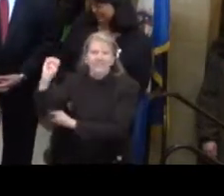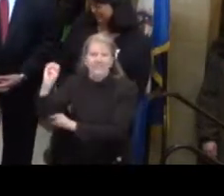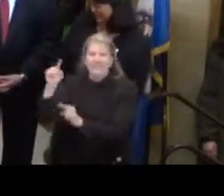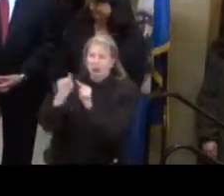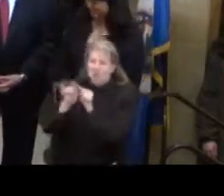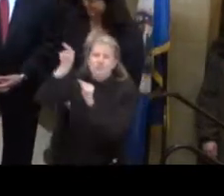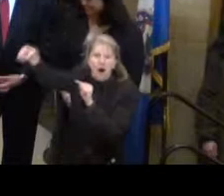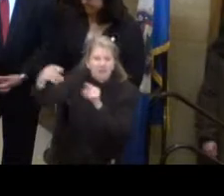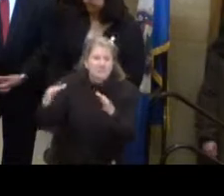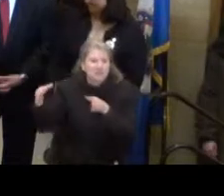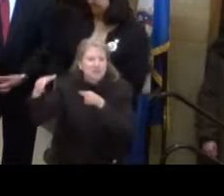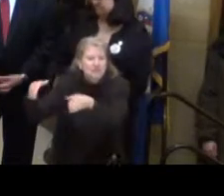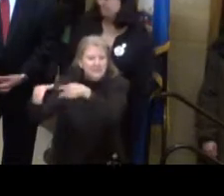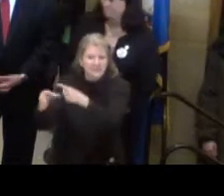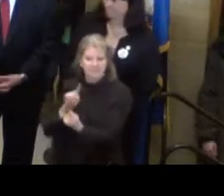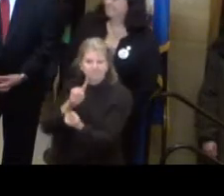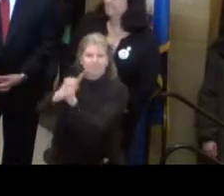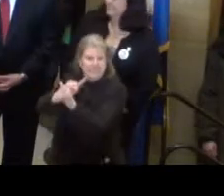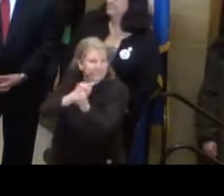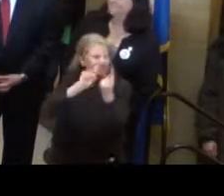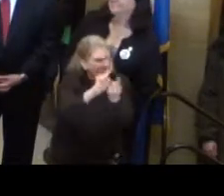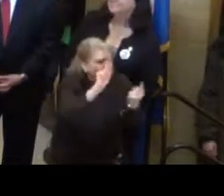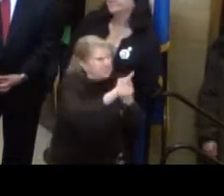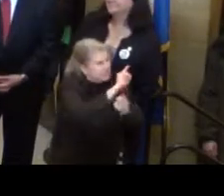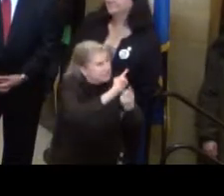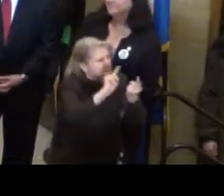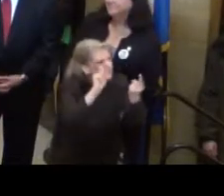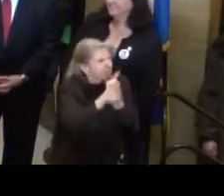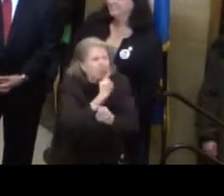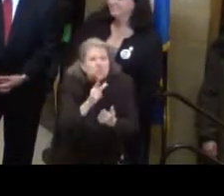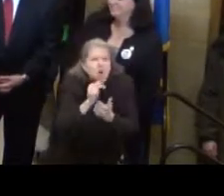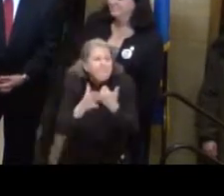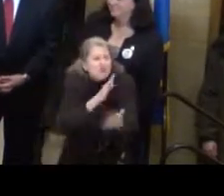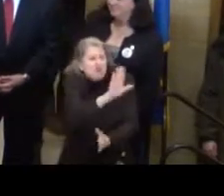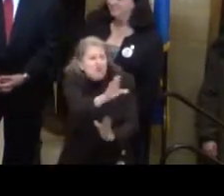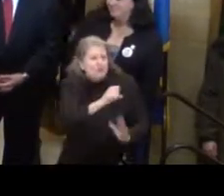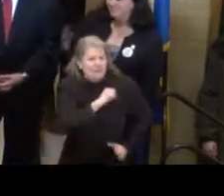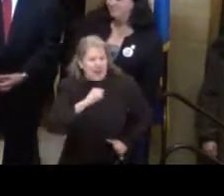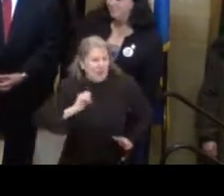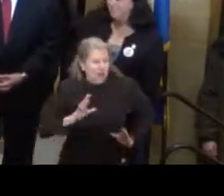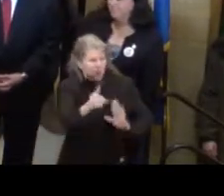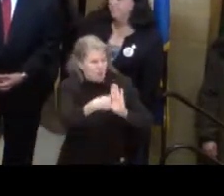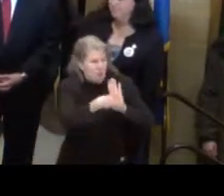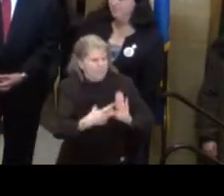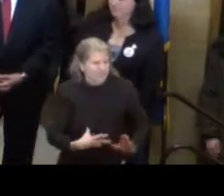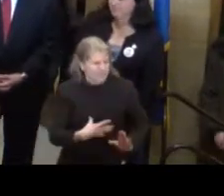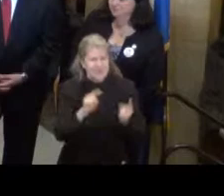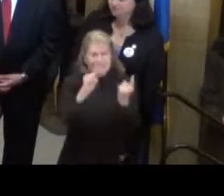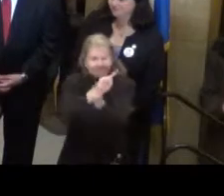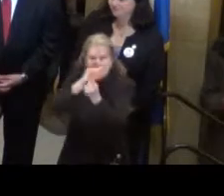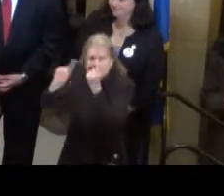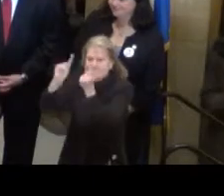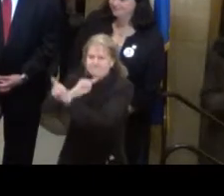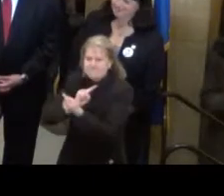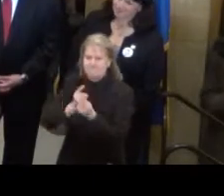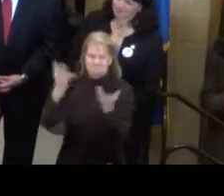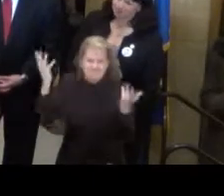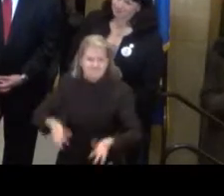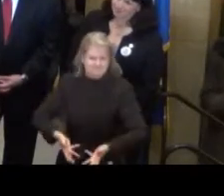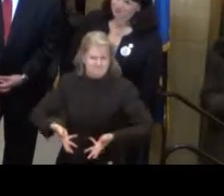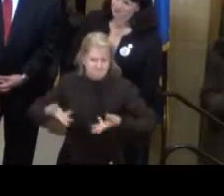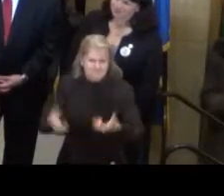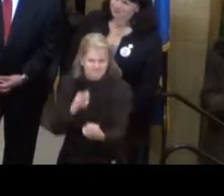the street, and talk directly with your elected representatives. It's the only way democracy